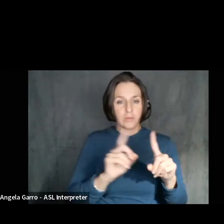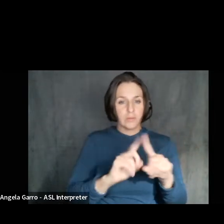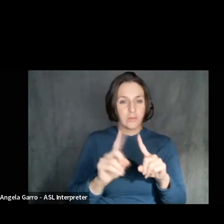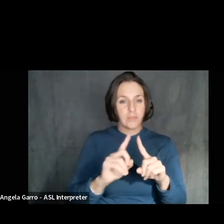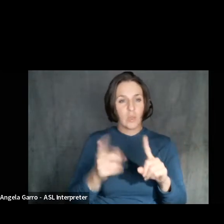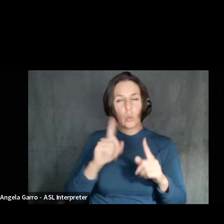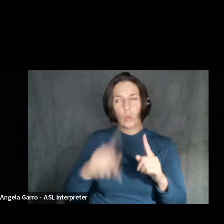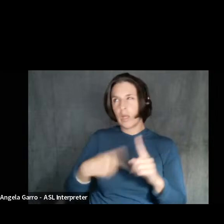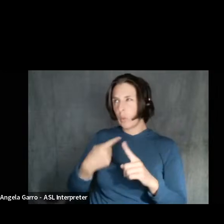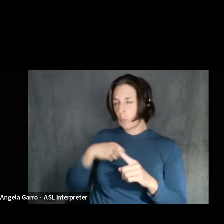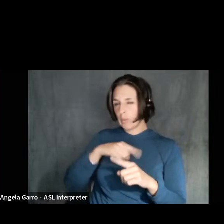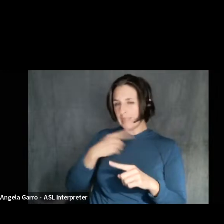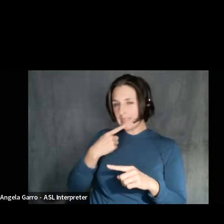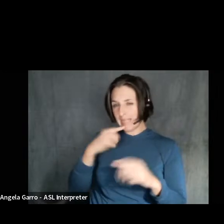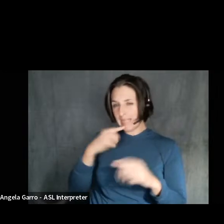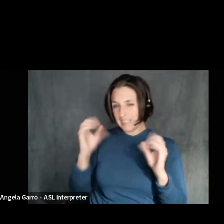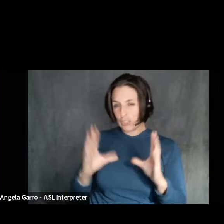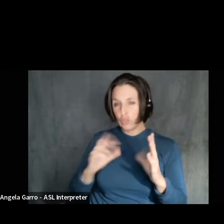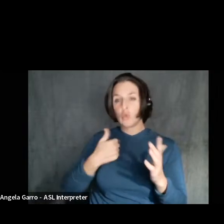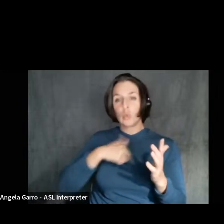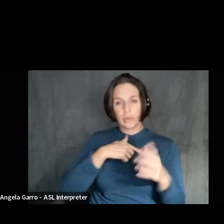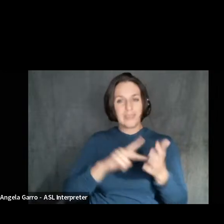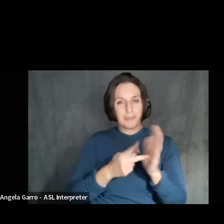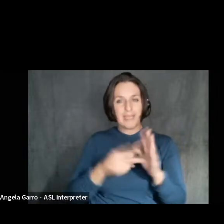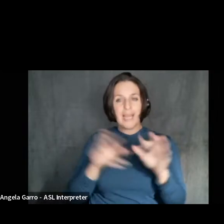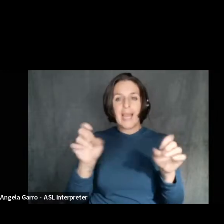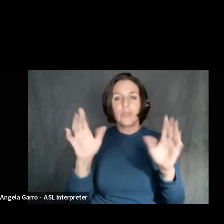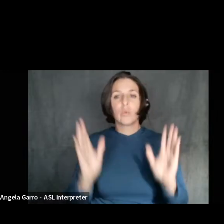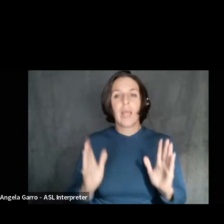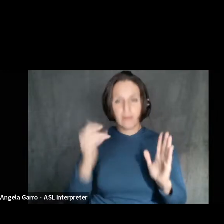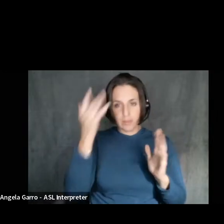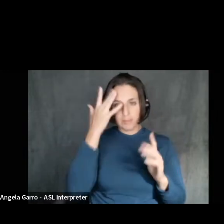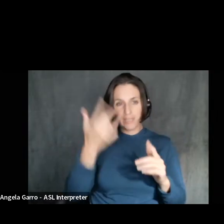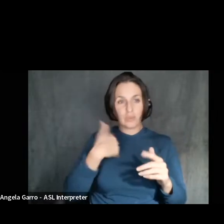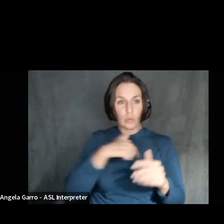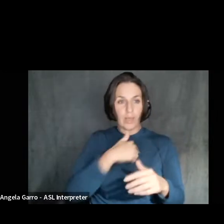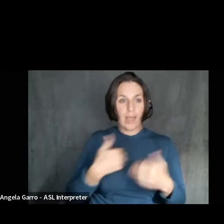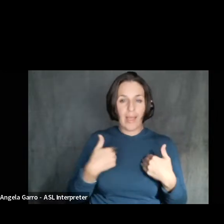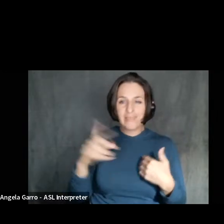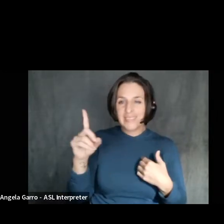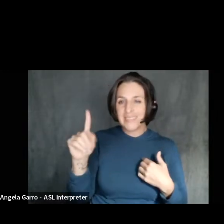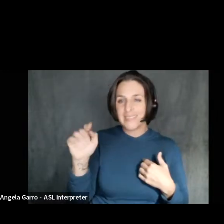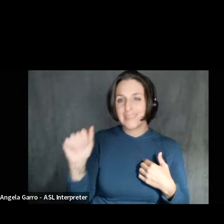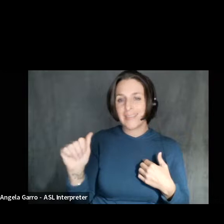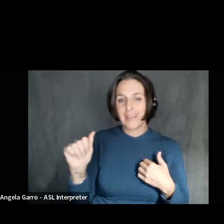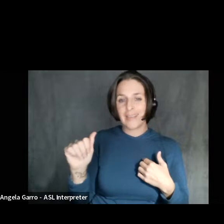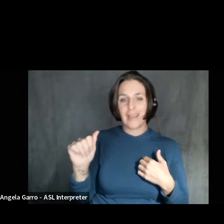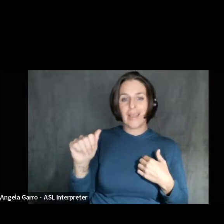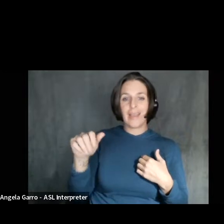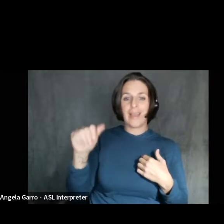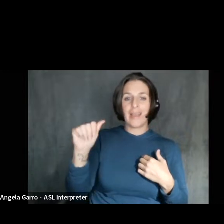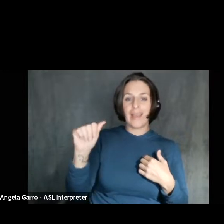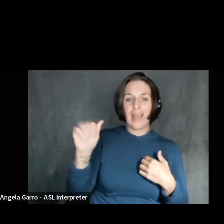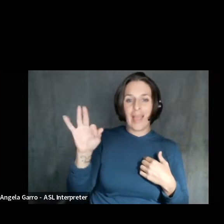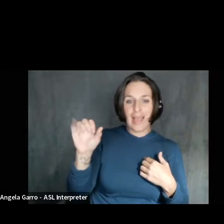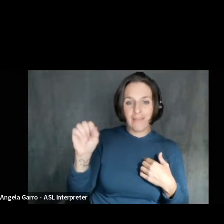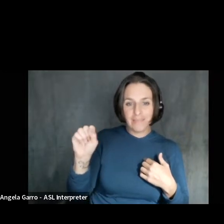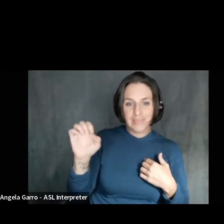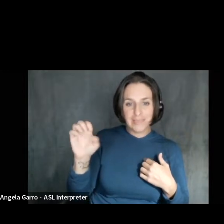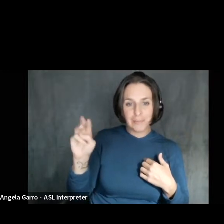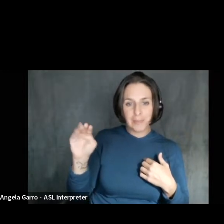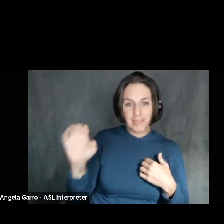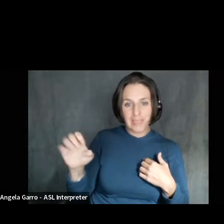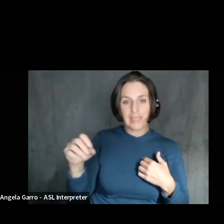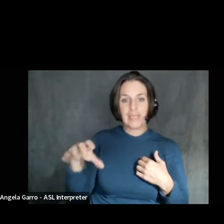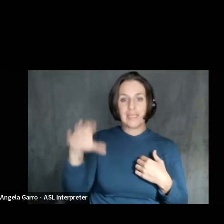say teacher, we mean educator, because tonight we've got members from DTA, AFSCME, and CSEA being honored in